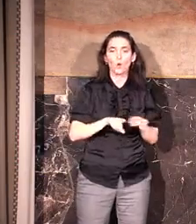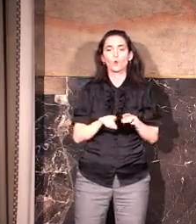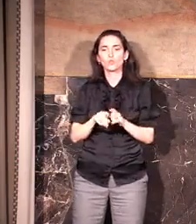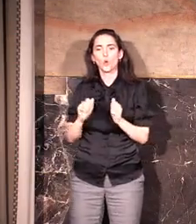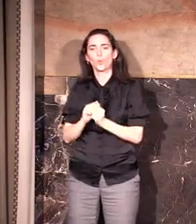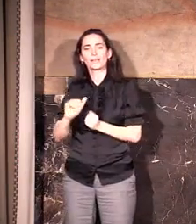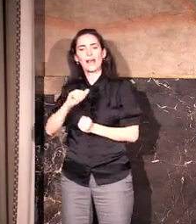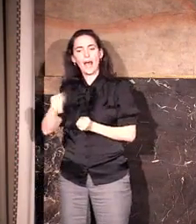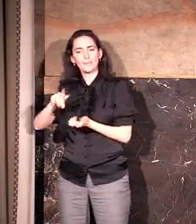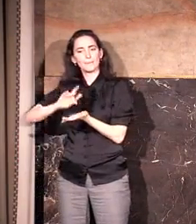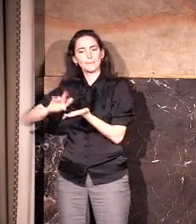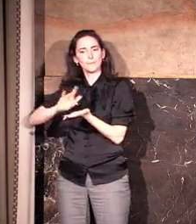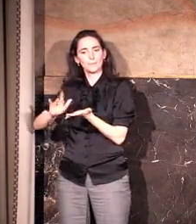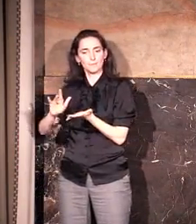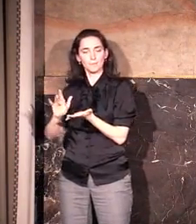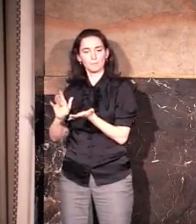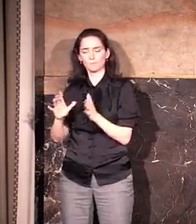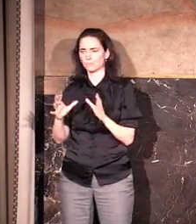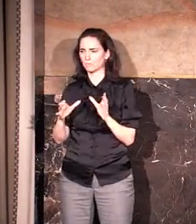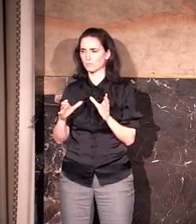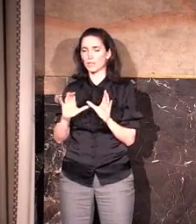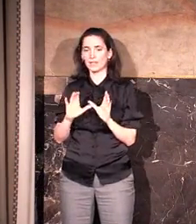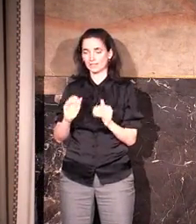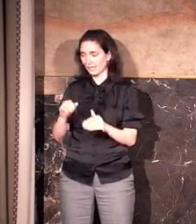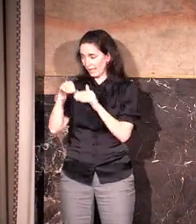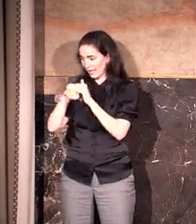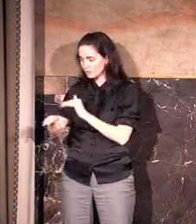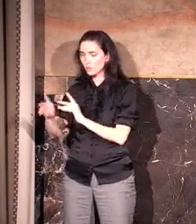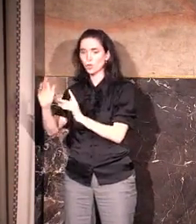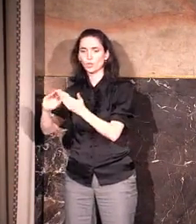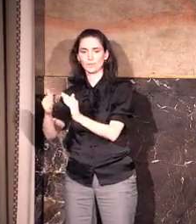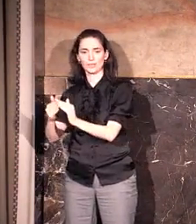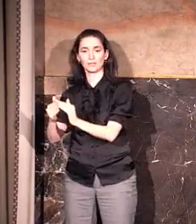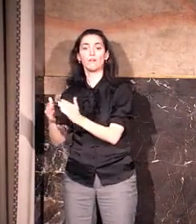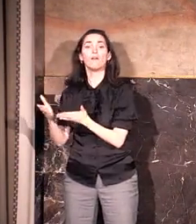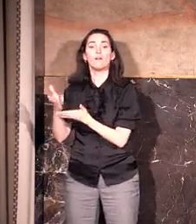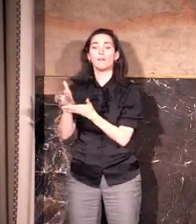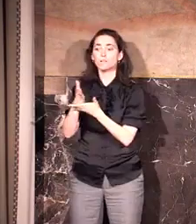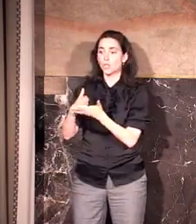going into communities, especially those communities